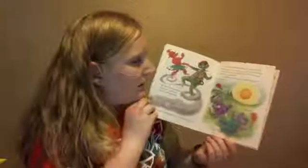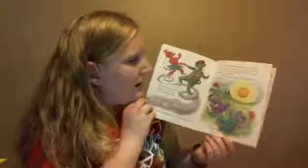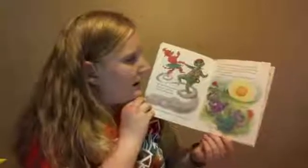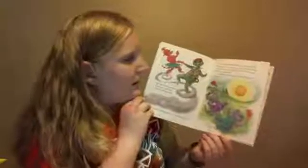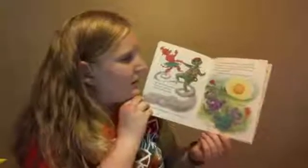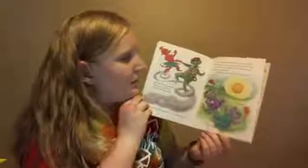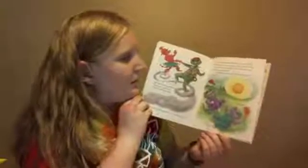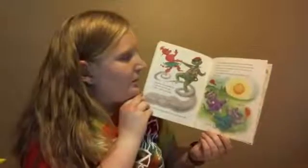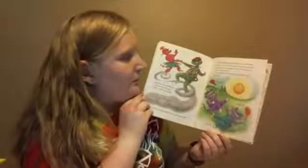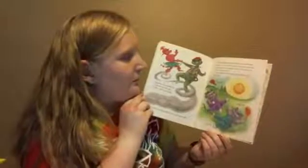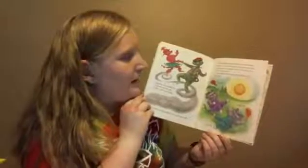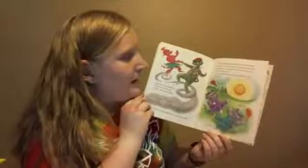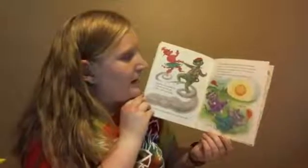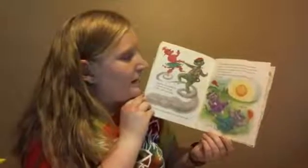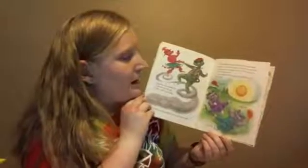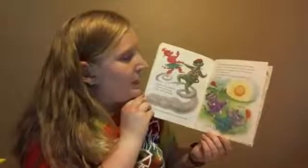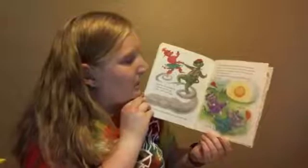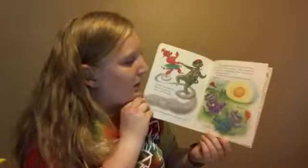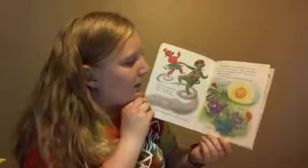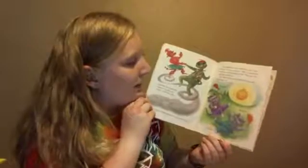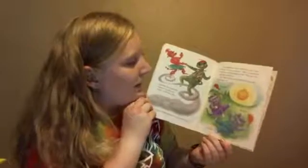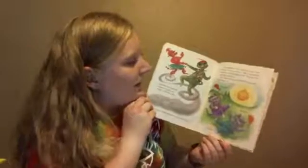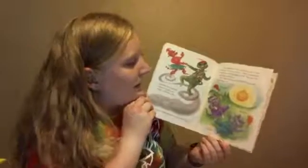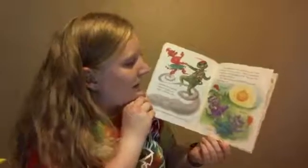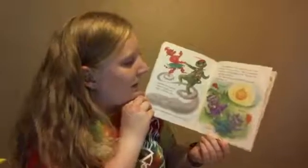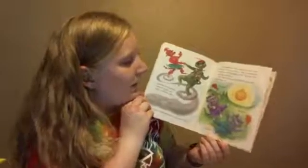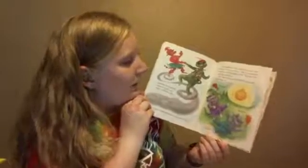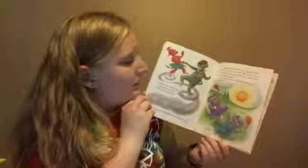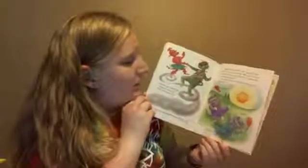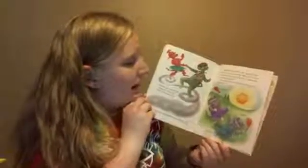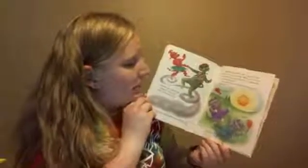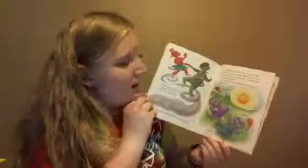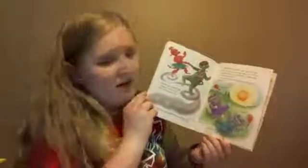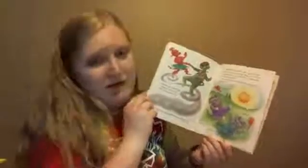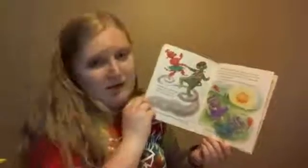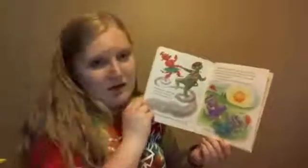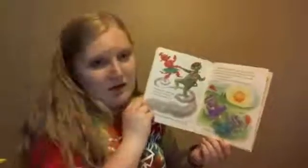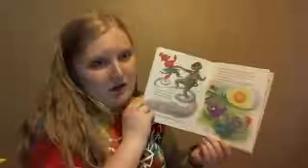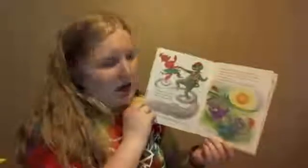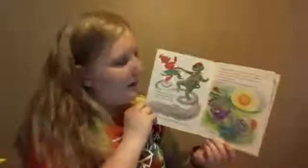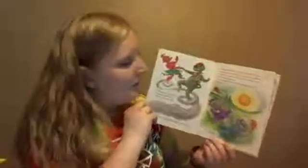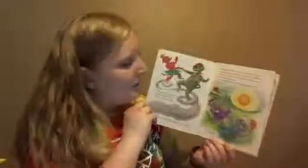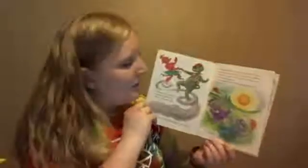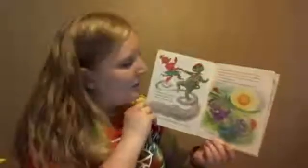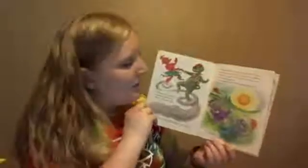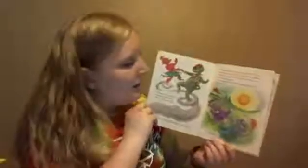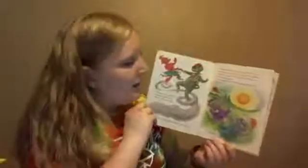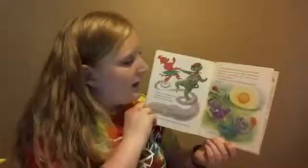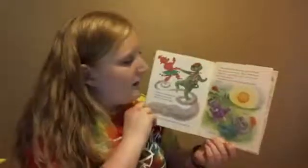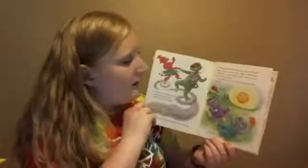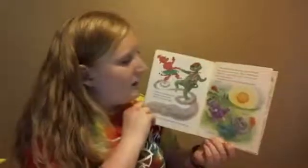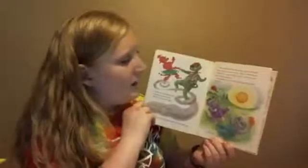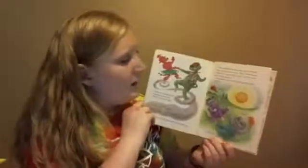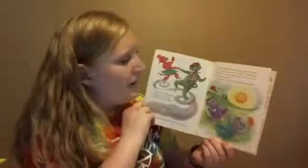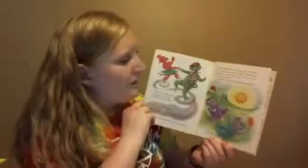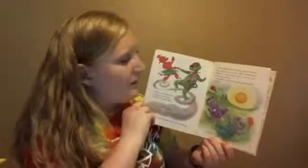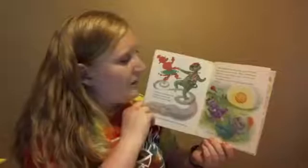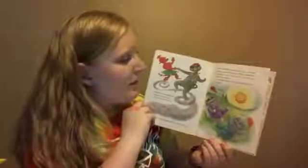bed into a big bright world. The sky was wild with sunshine. The kittens were wild with purring